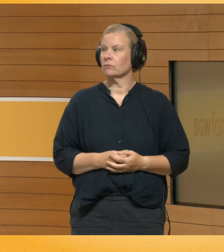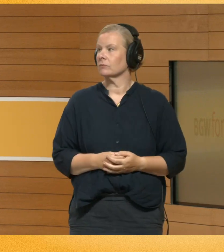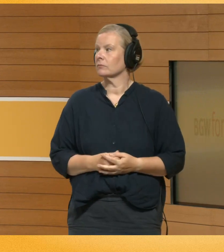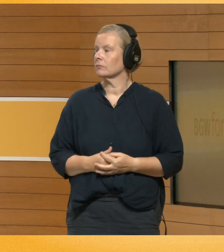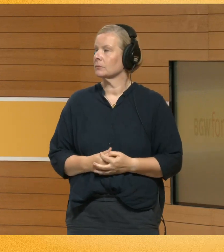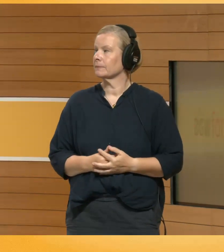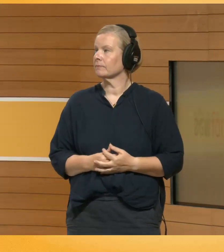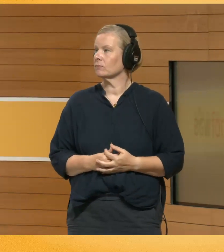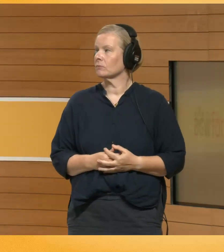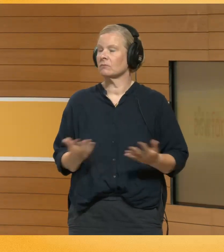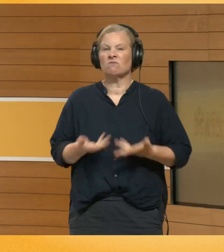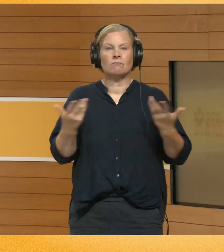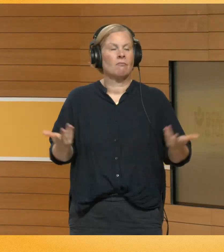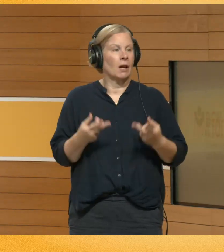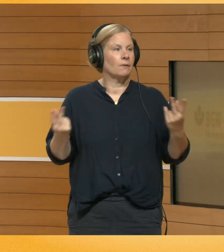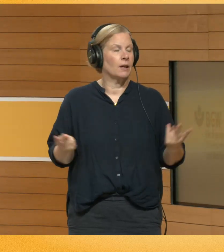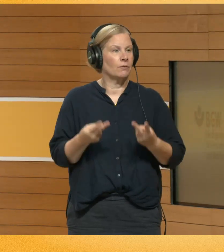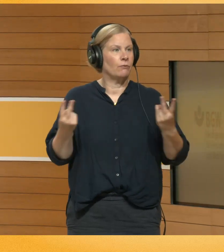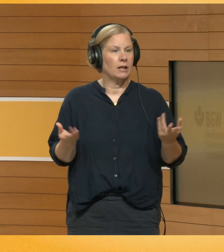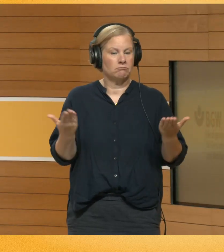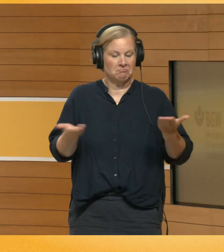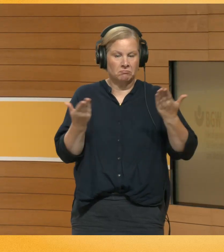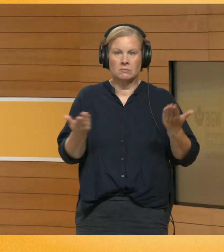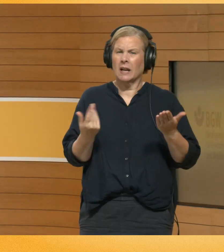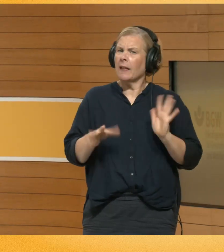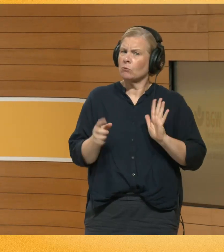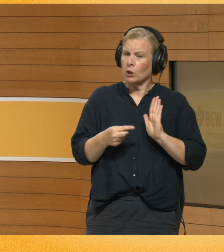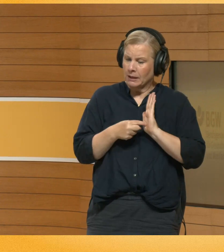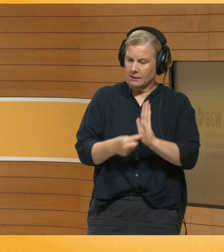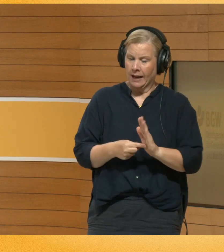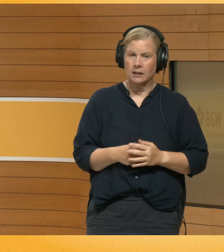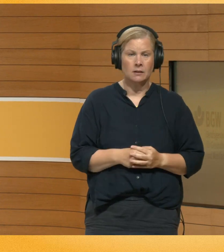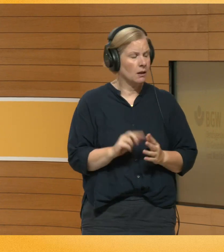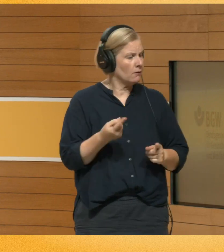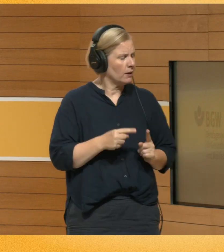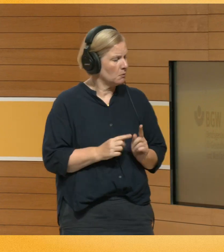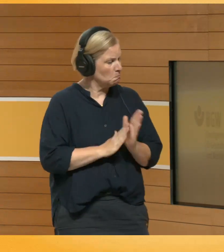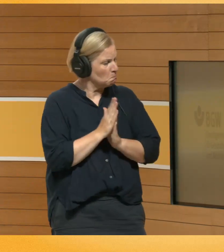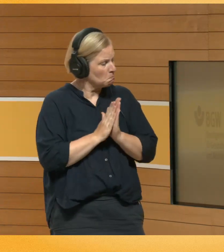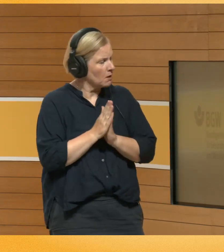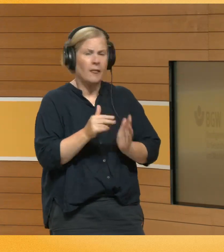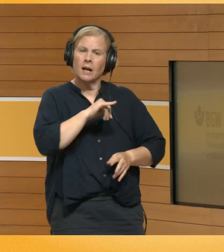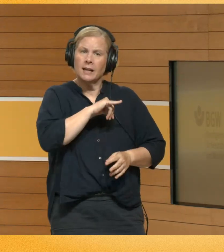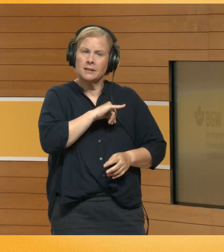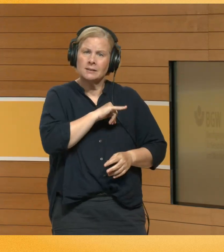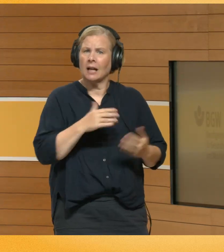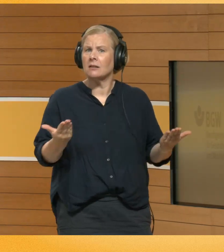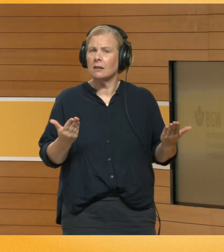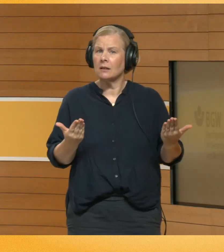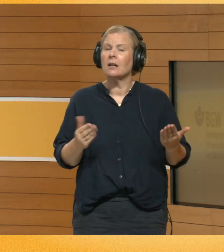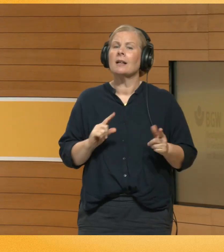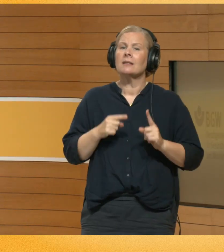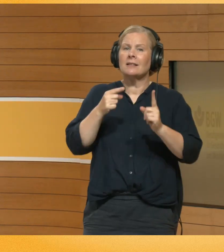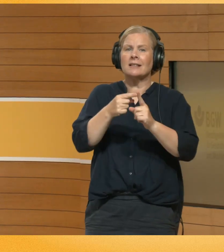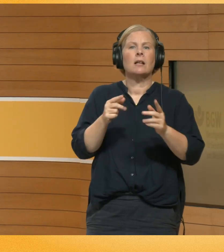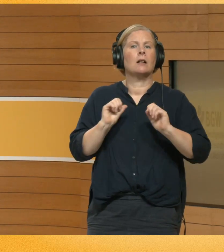get them to know the aids, to just give them an incentive so that they feel